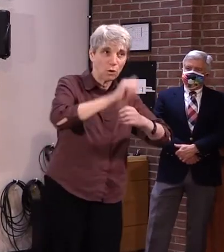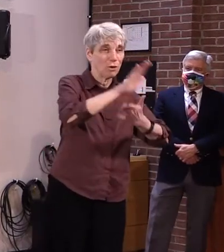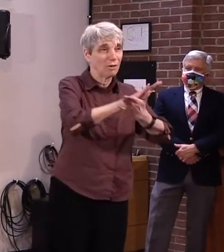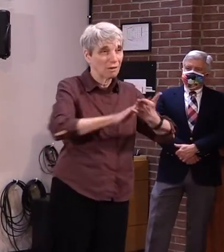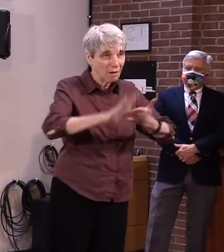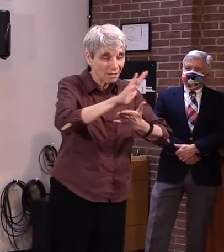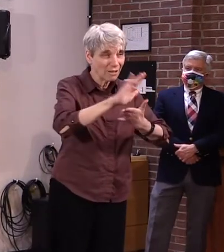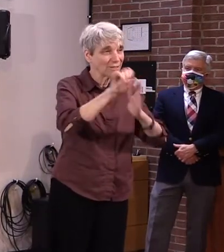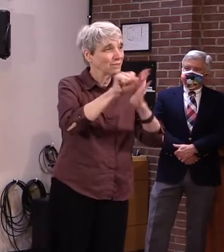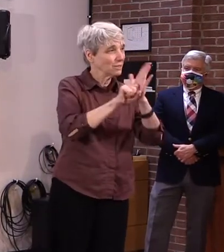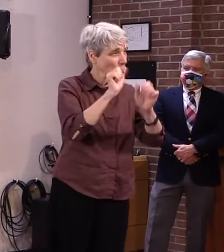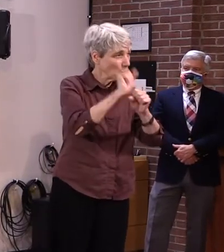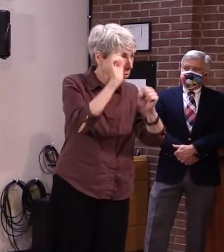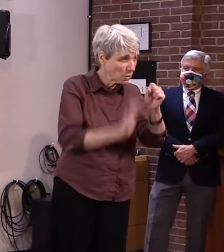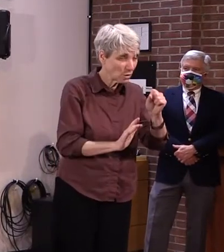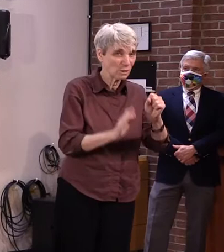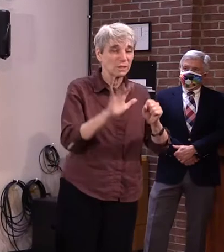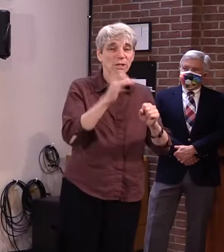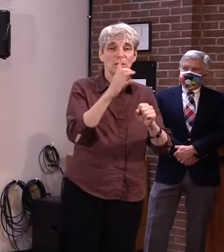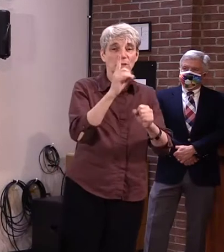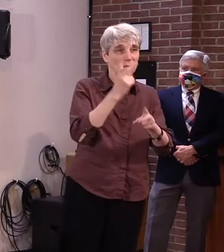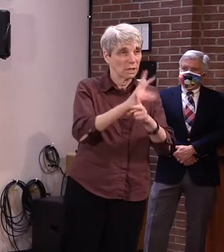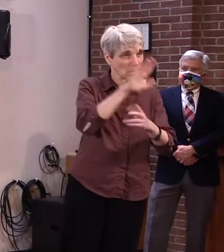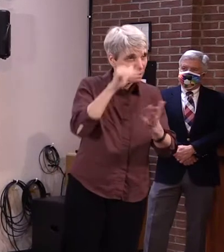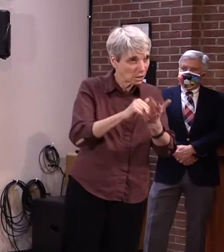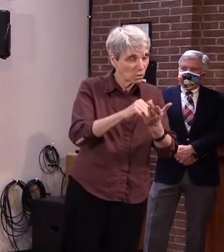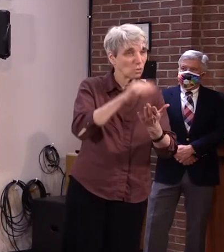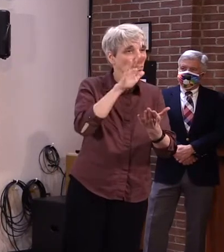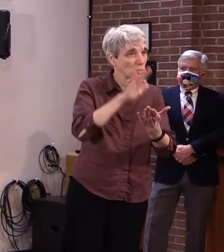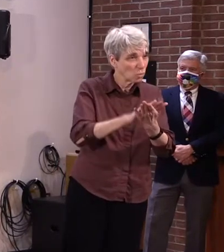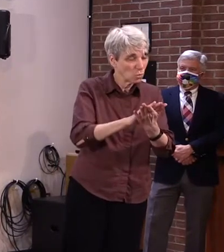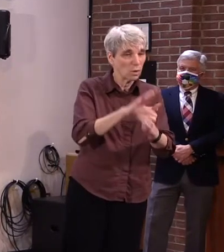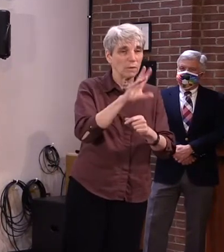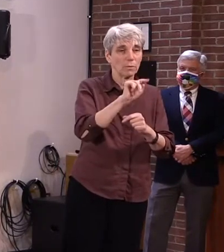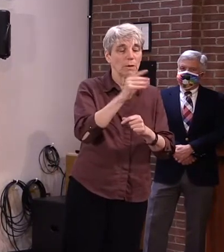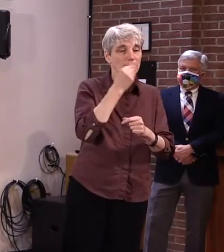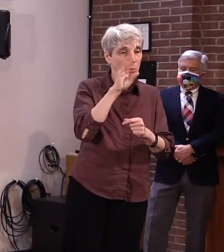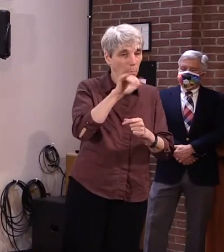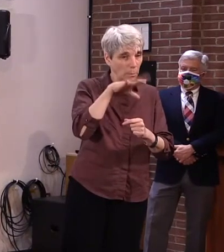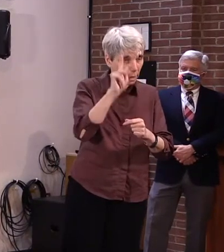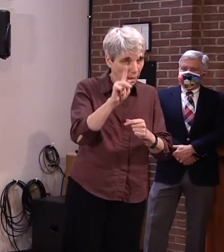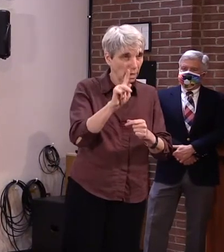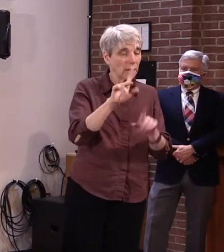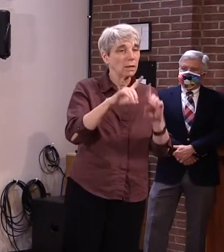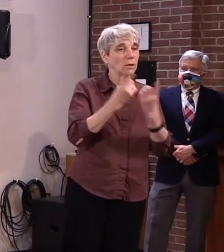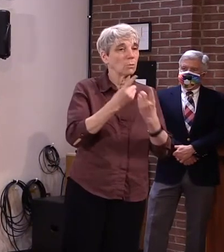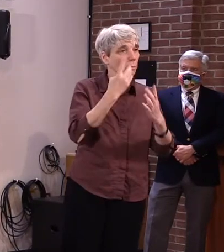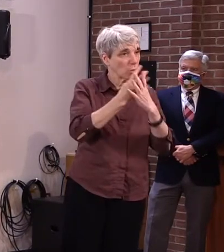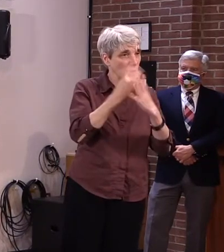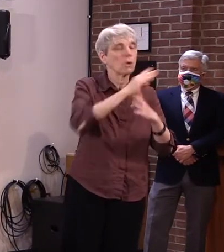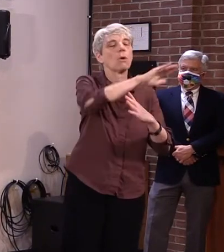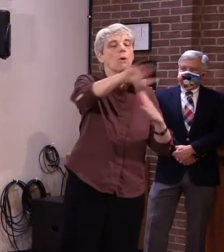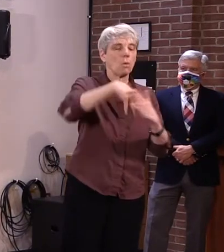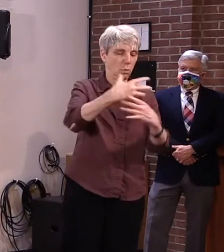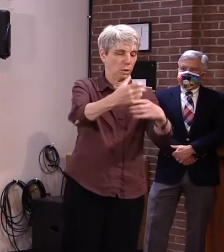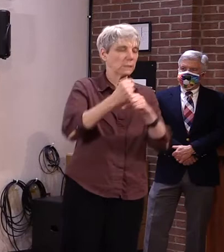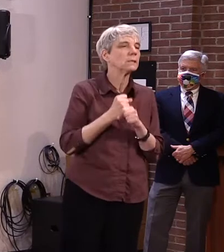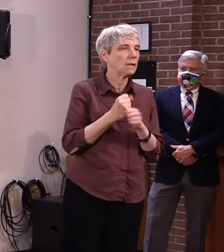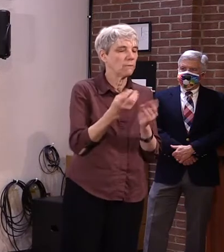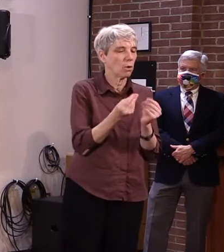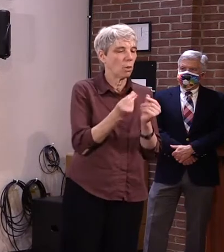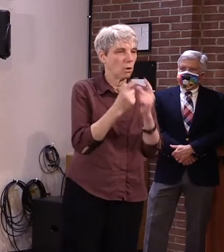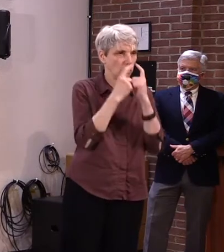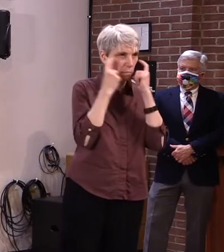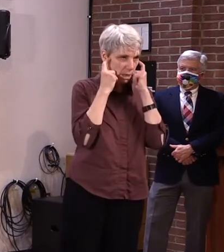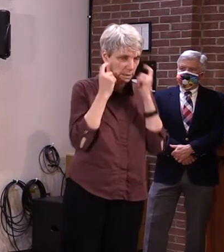state employees, child care centers, schools, the Vermont Food Bank, and the Department of Corrections. Overall,